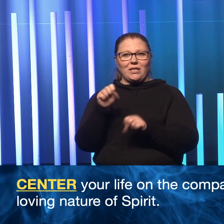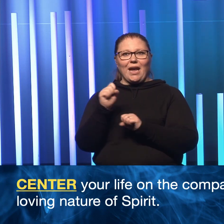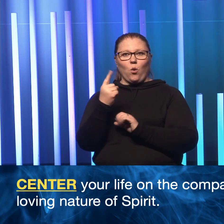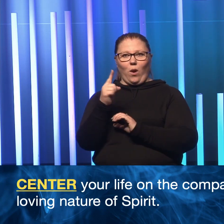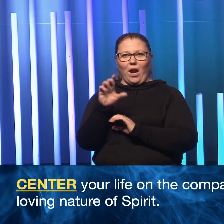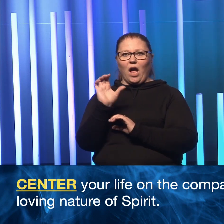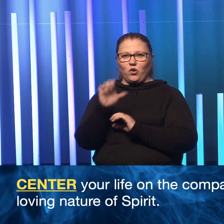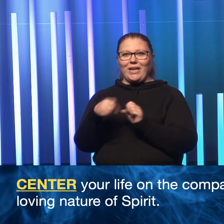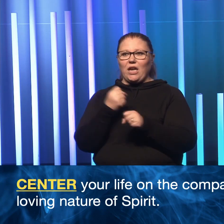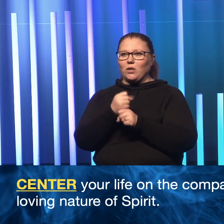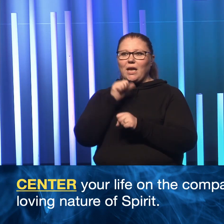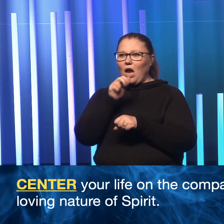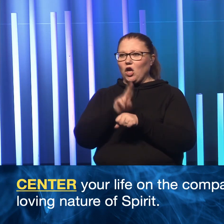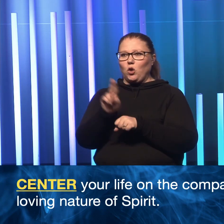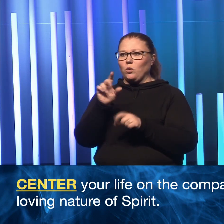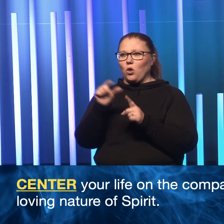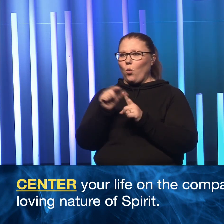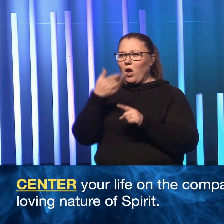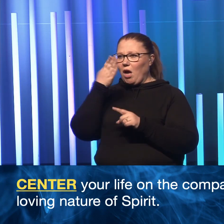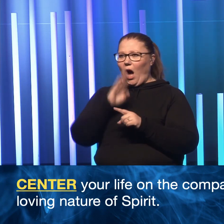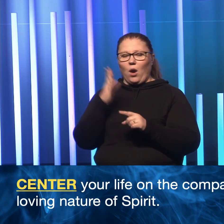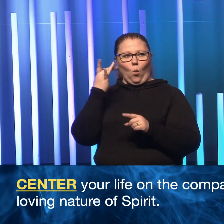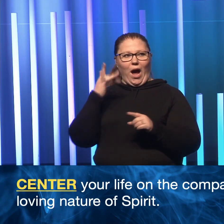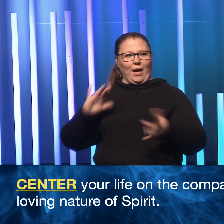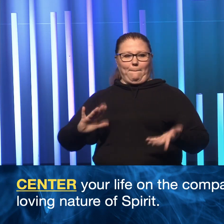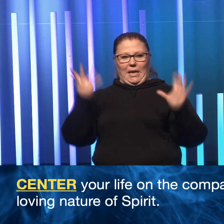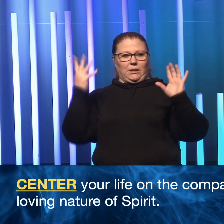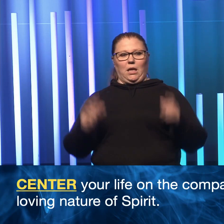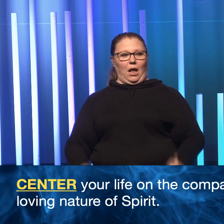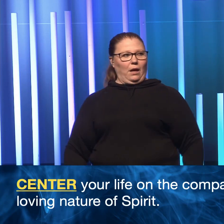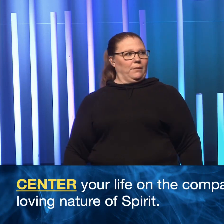not use the word God because we've so messed it up.